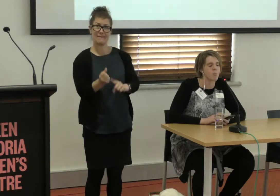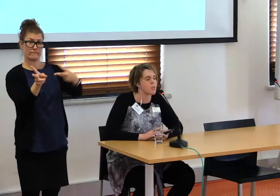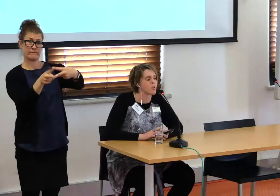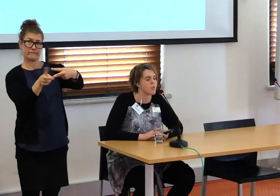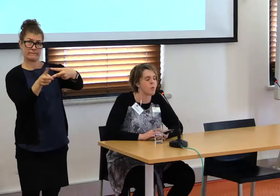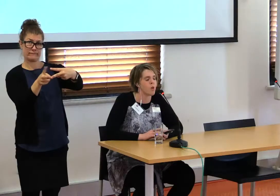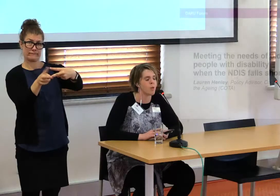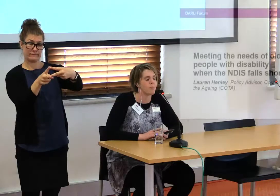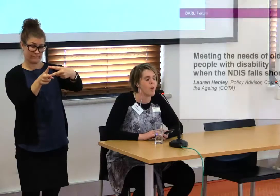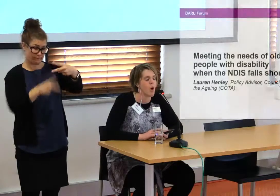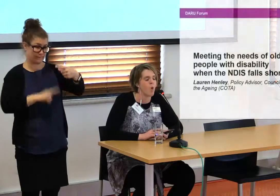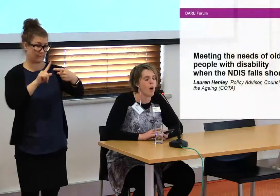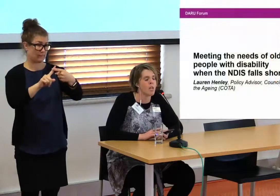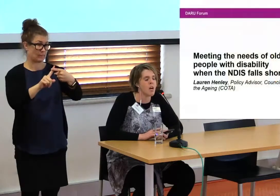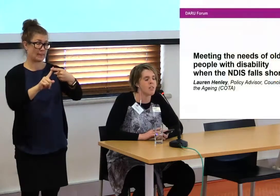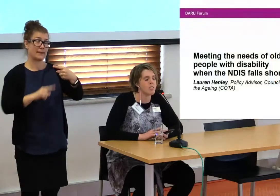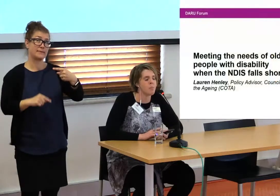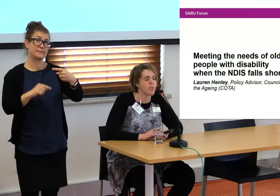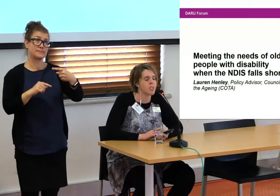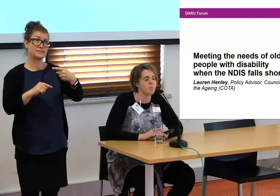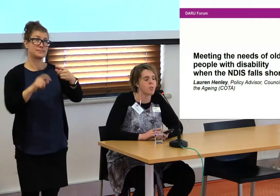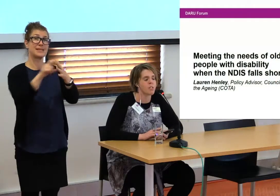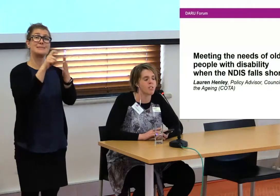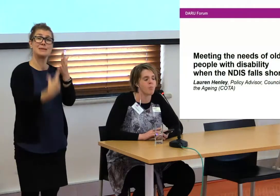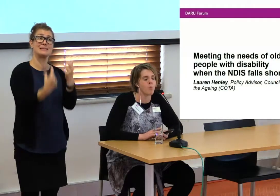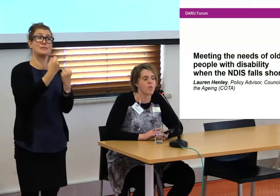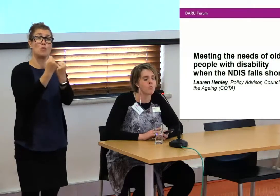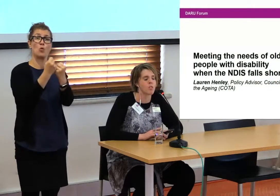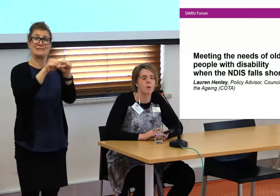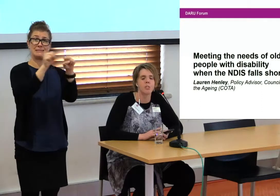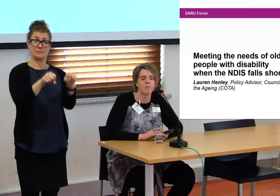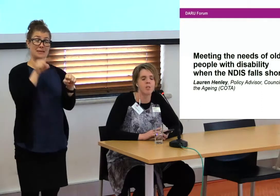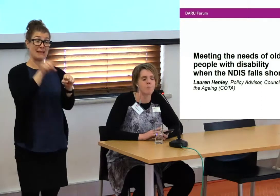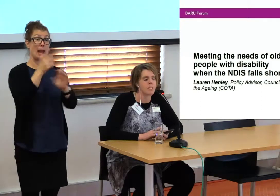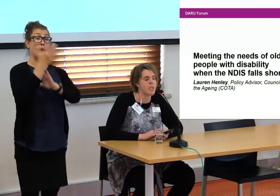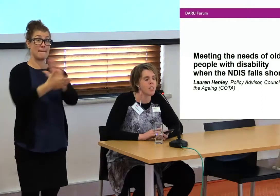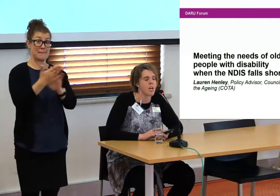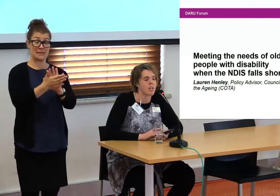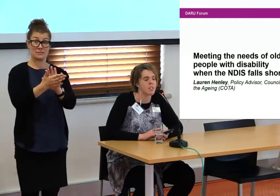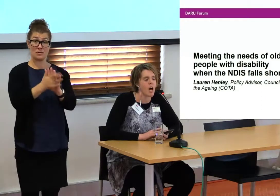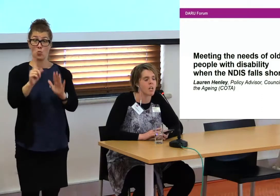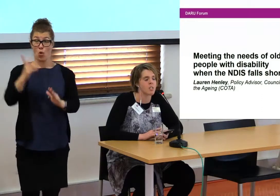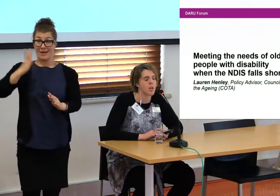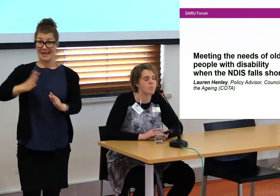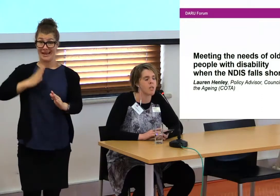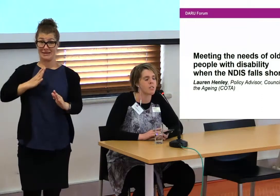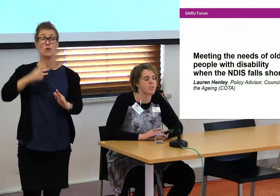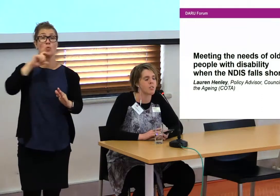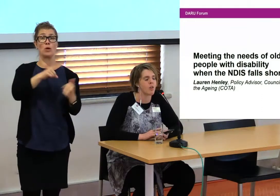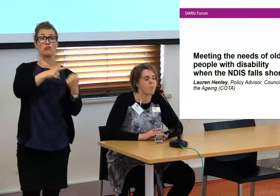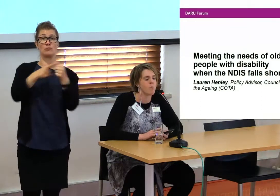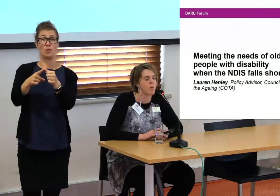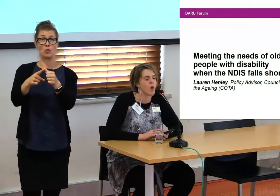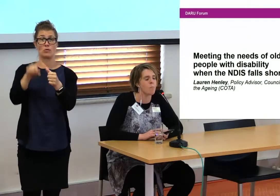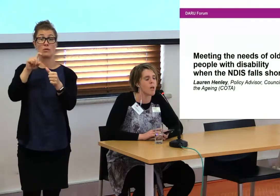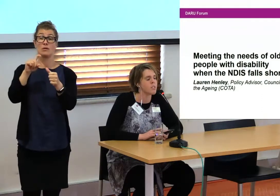to personal support. One, a disability support system which is responsive to the particular needs and circumstances